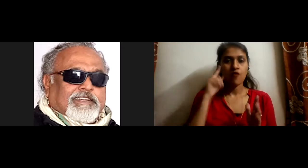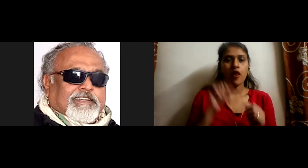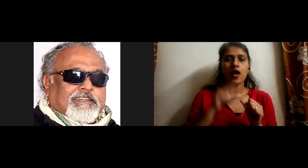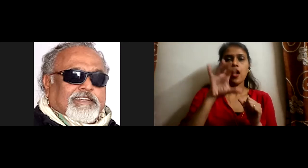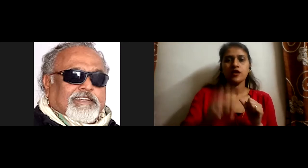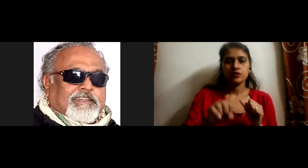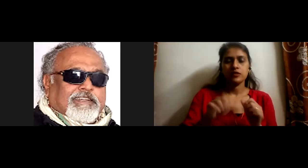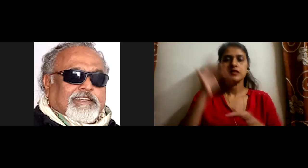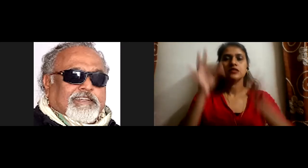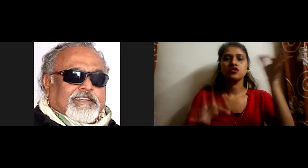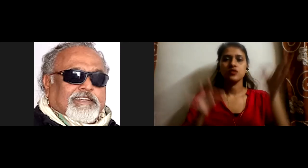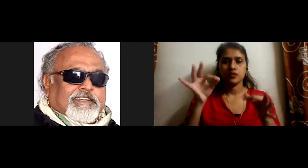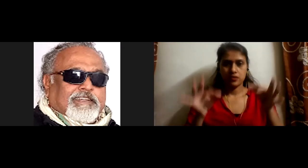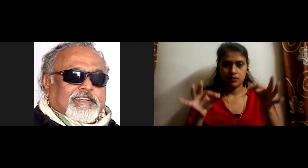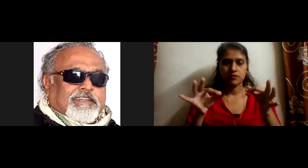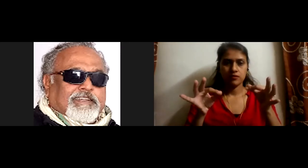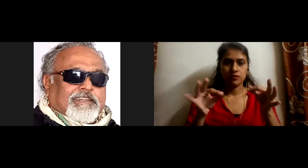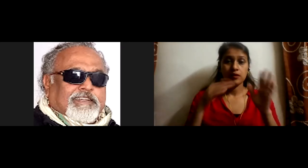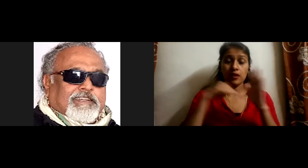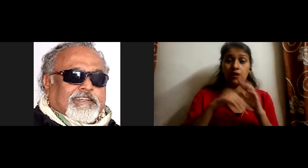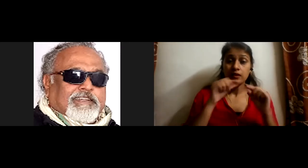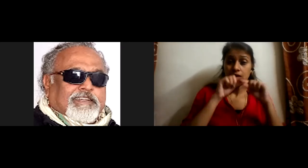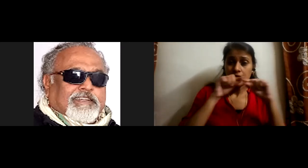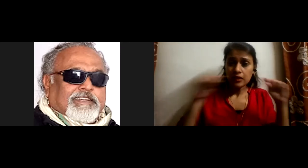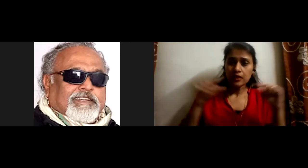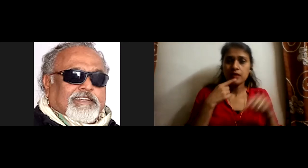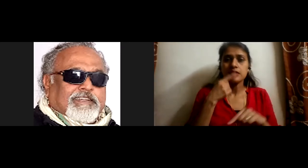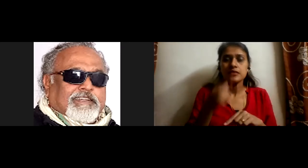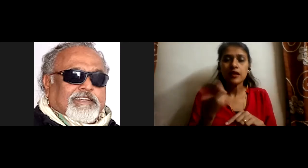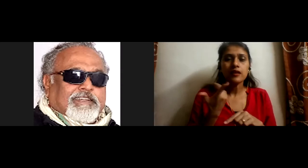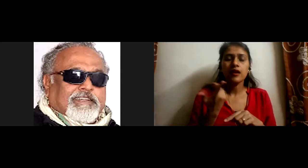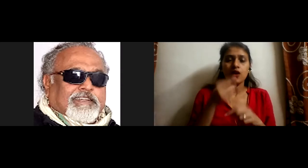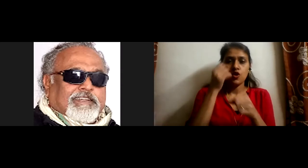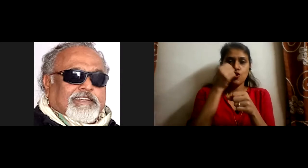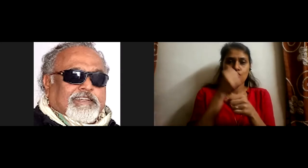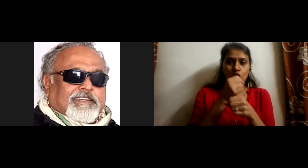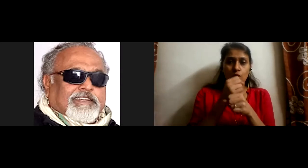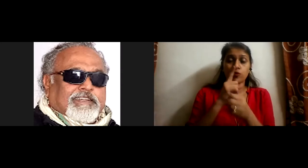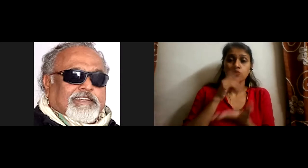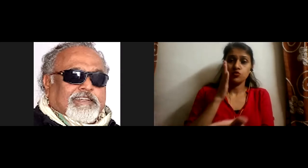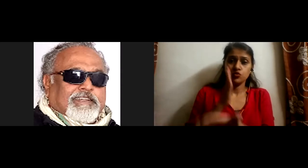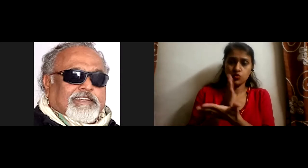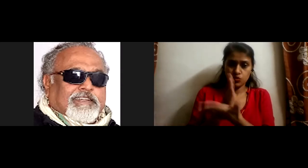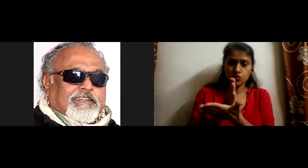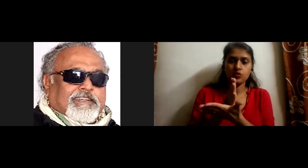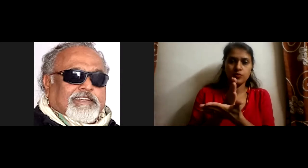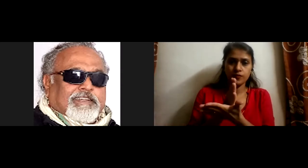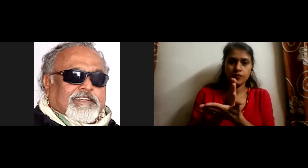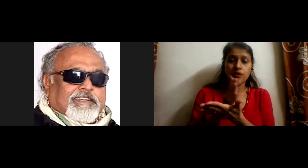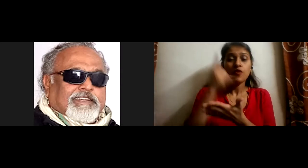it actually underlines that the government shall ensure that persons with disabilities